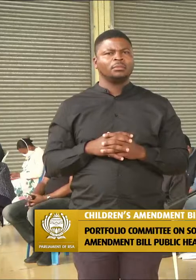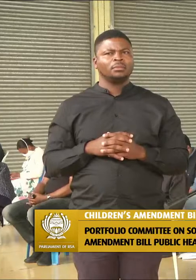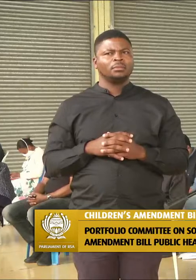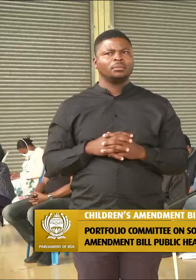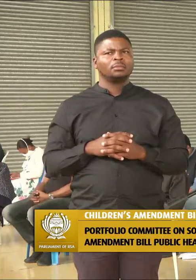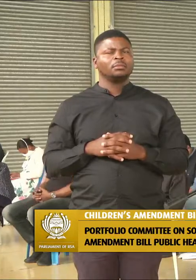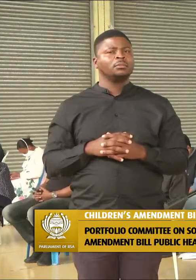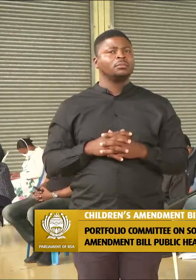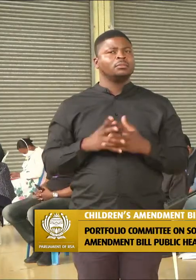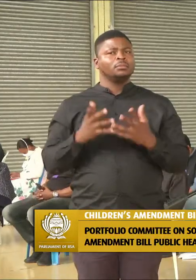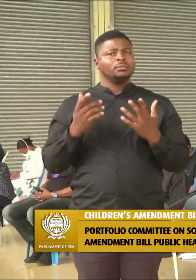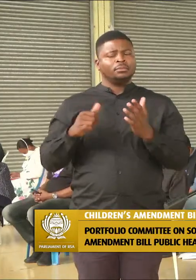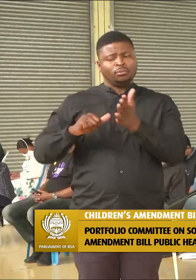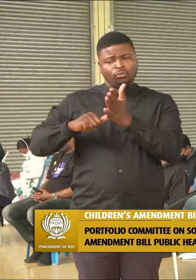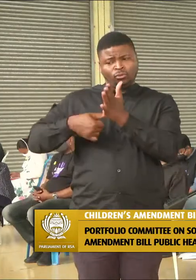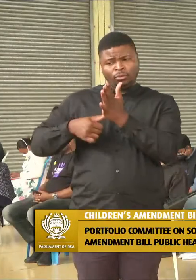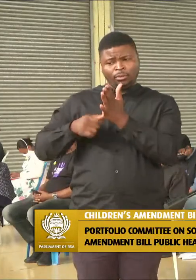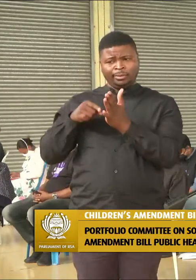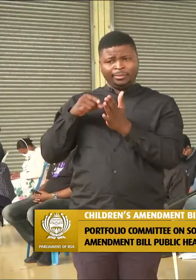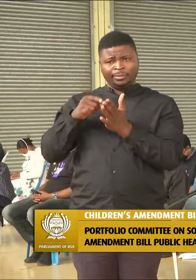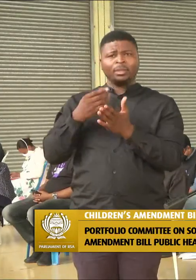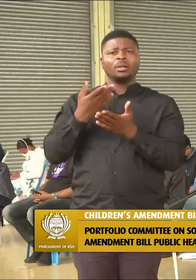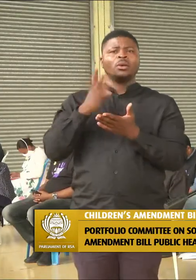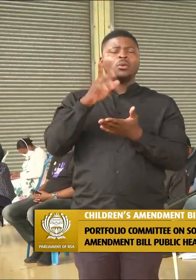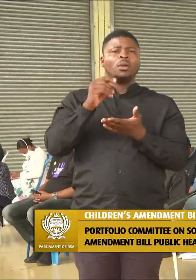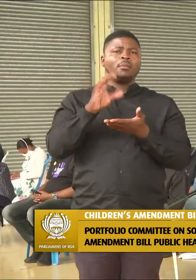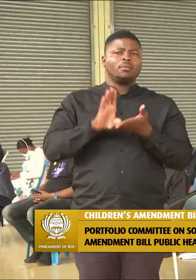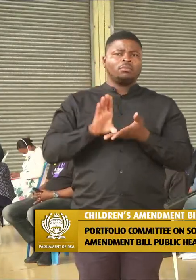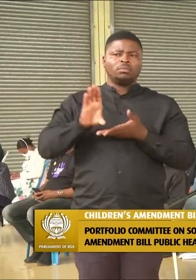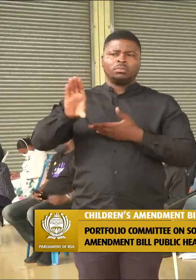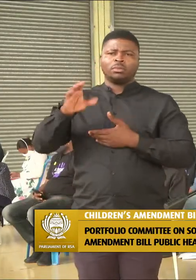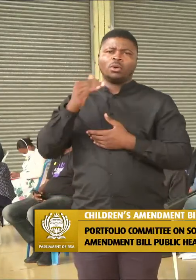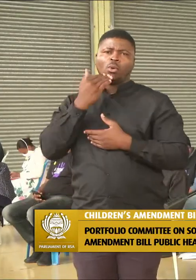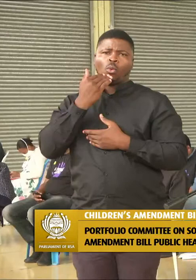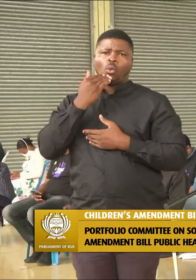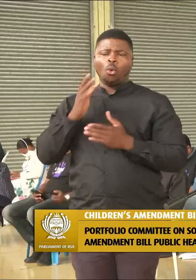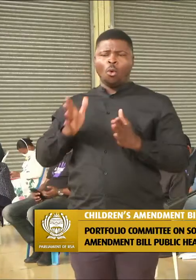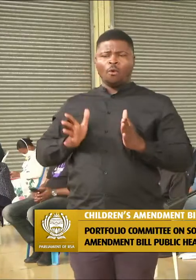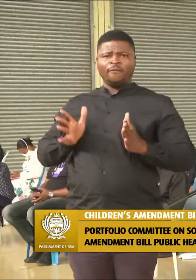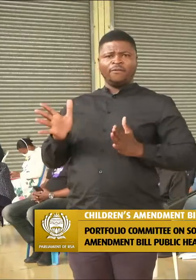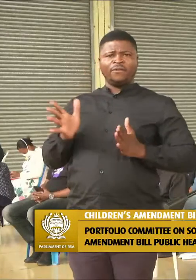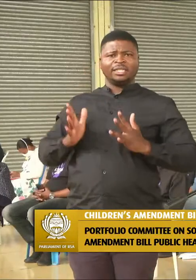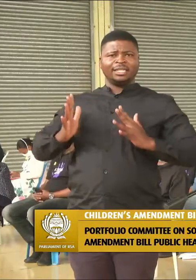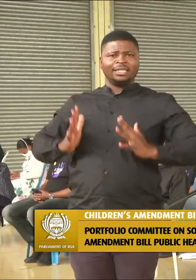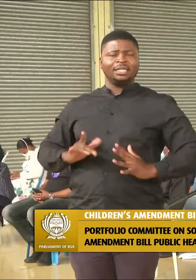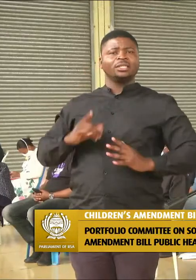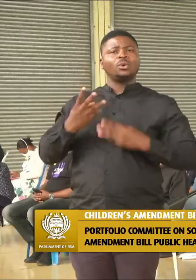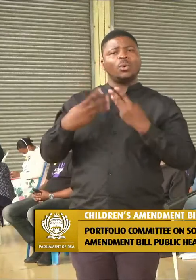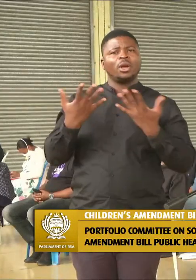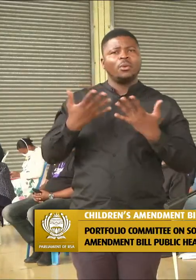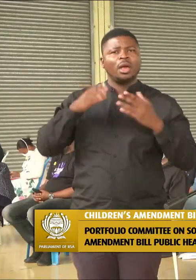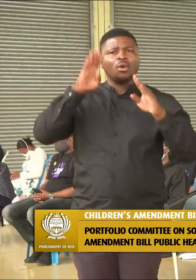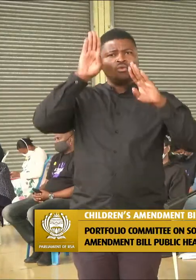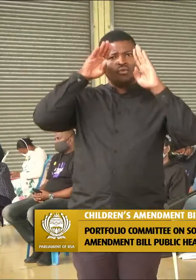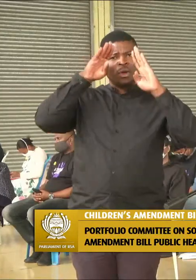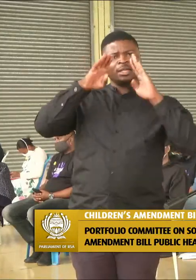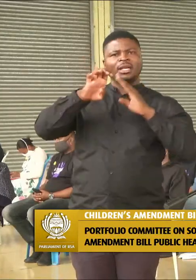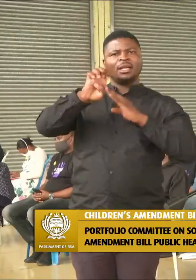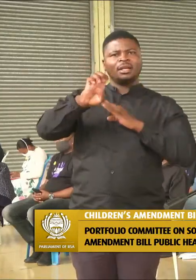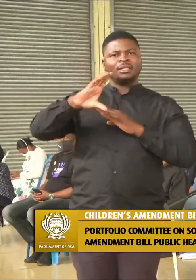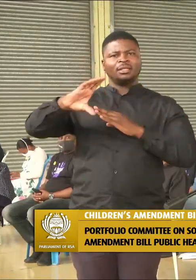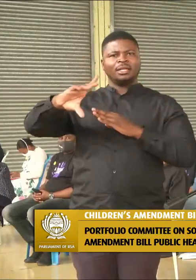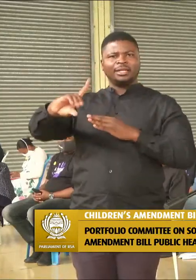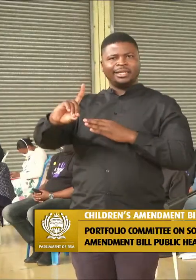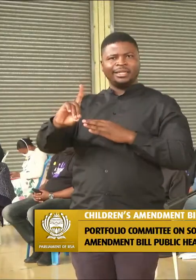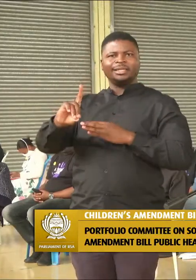i-example. That grant will fund the teachers who work at ECDs. Ngifuna